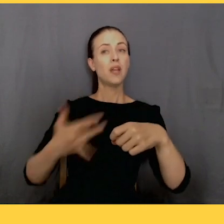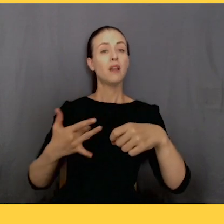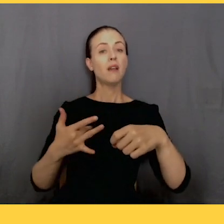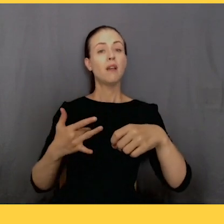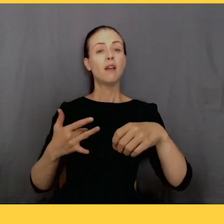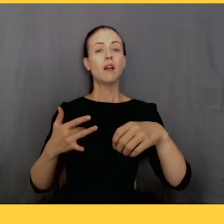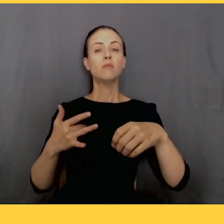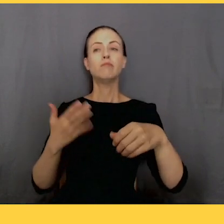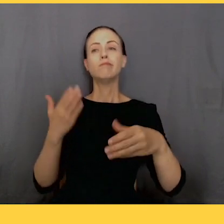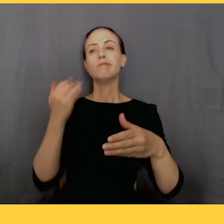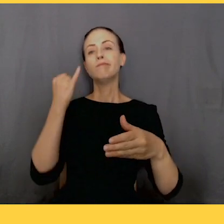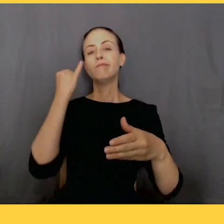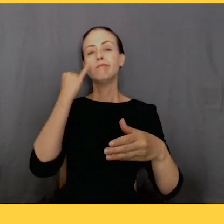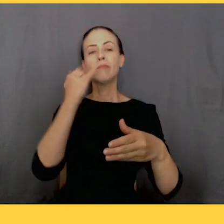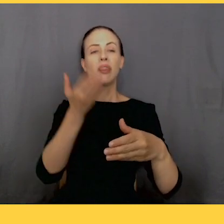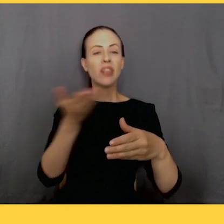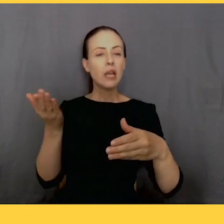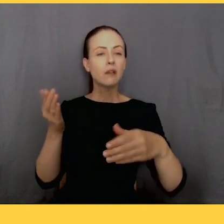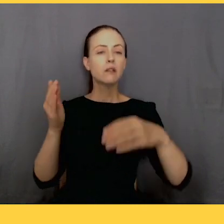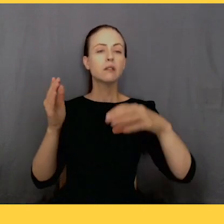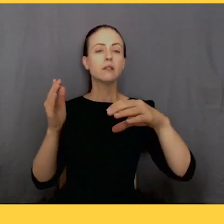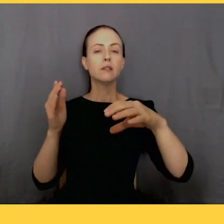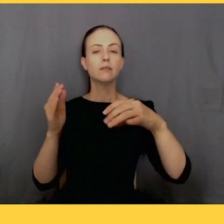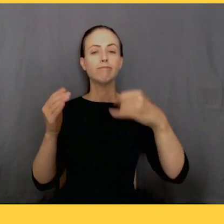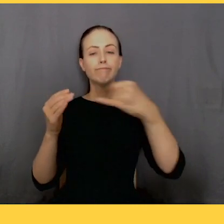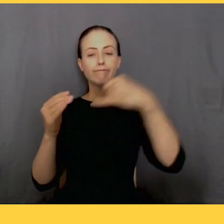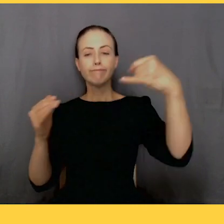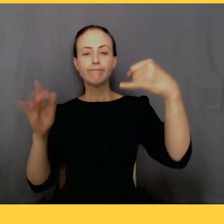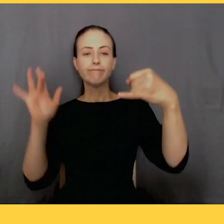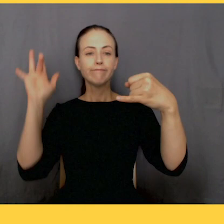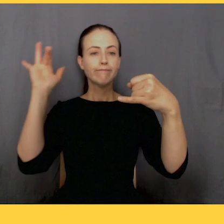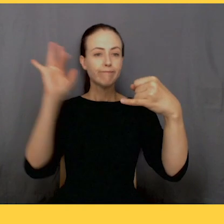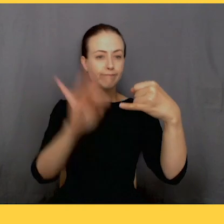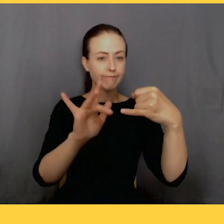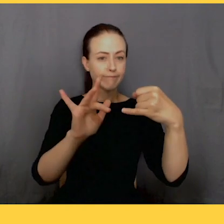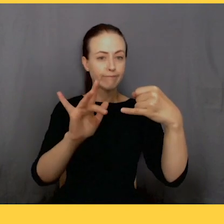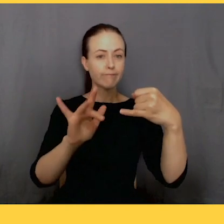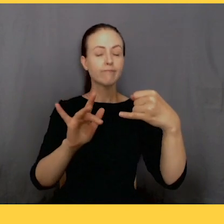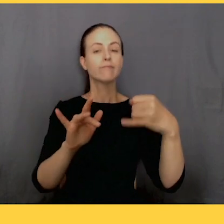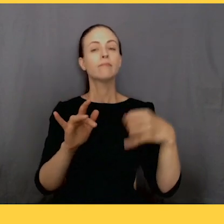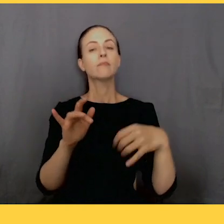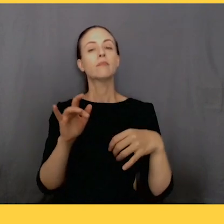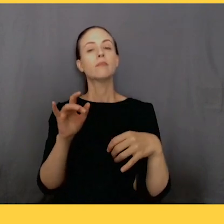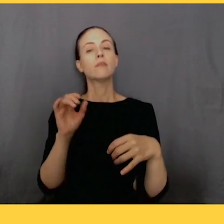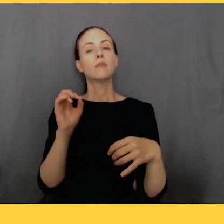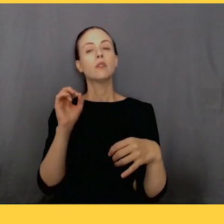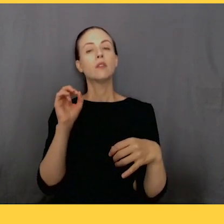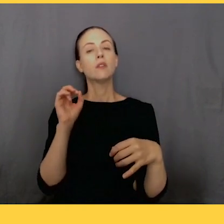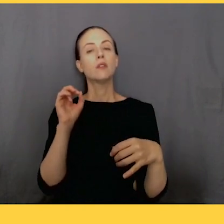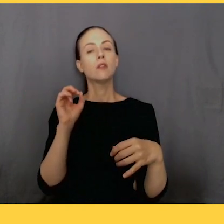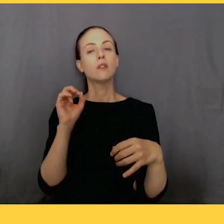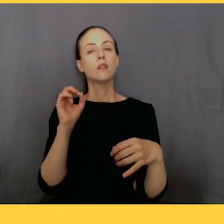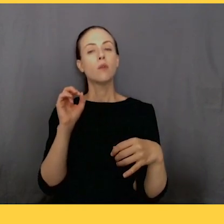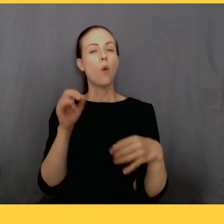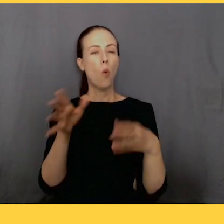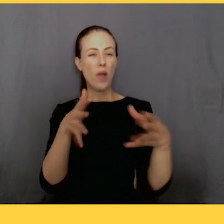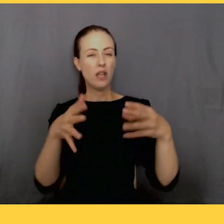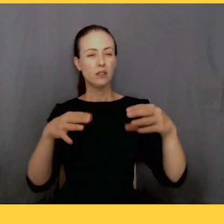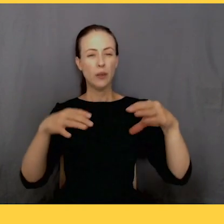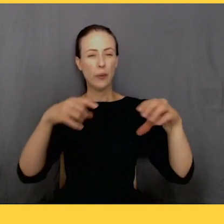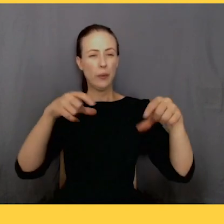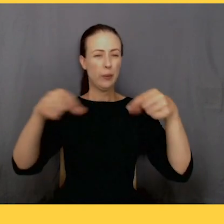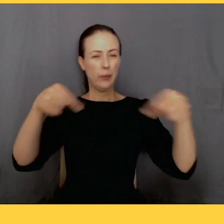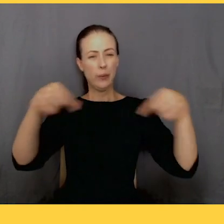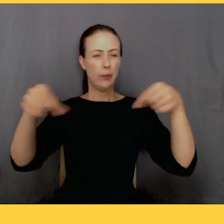come in contact with our power lines or conductor to conductor slapping together under high wind conditions. So